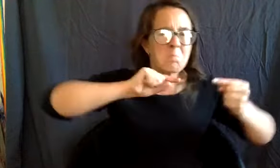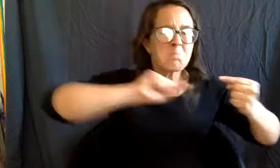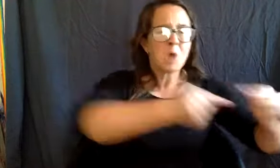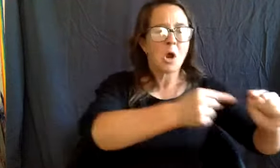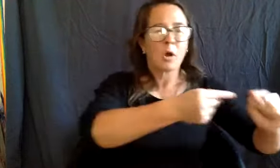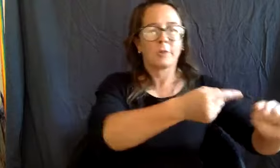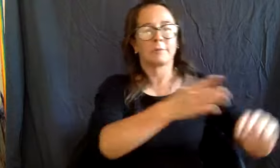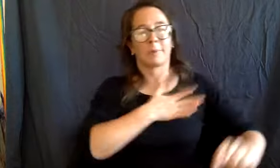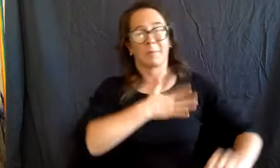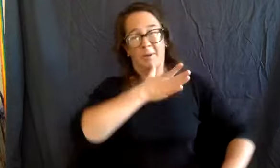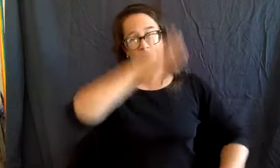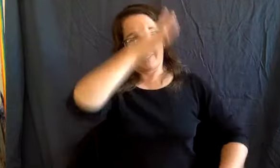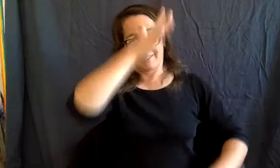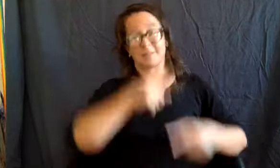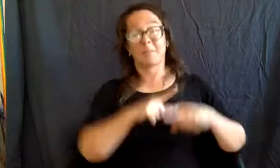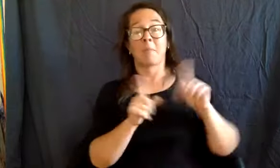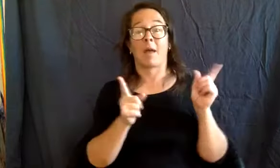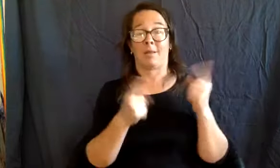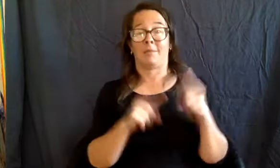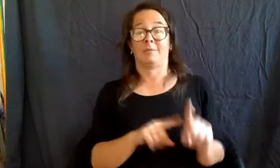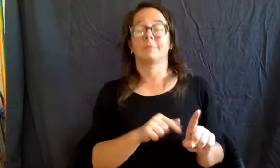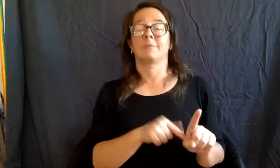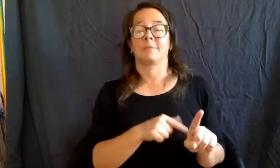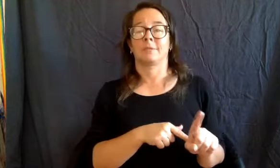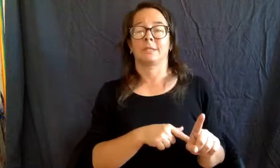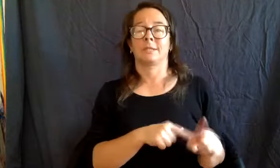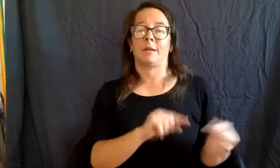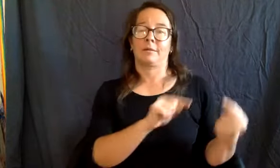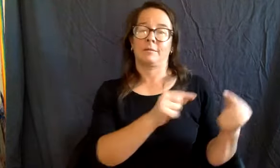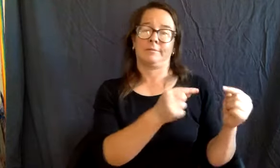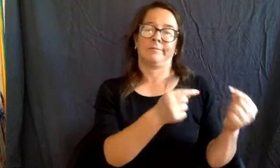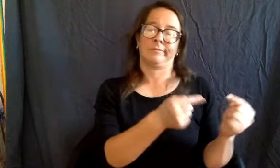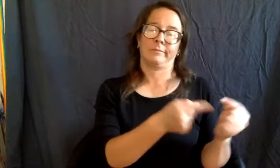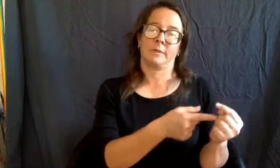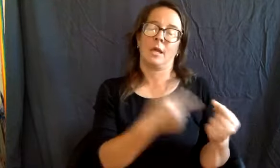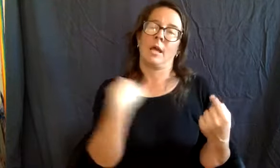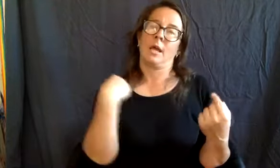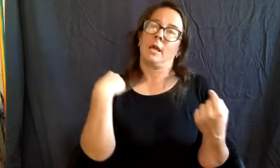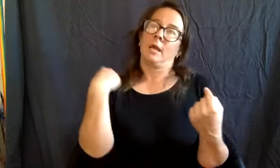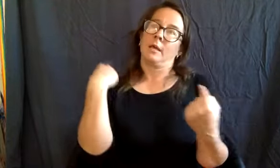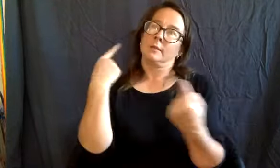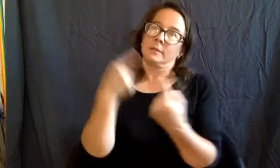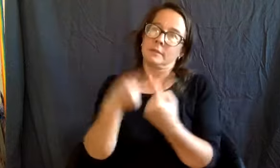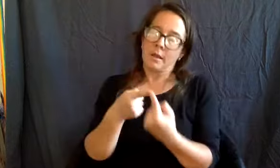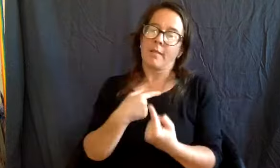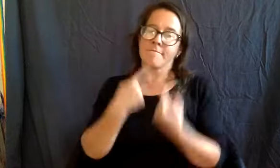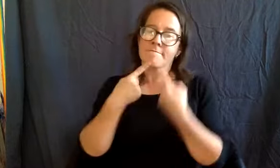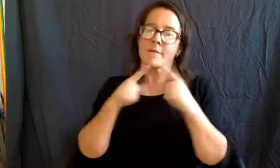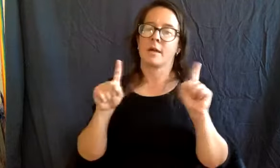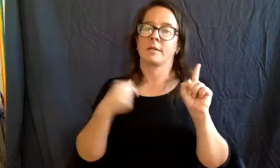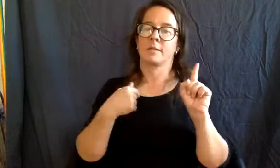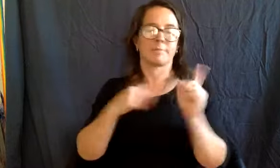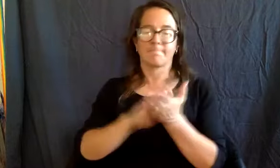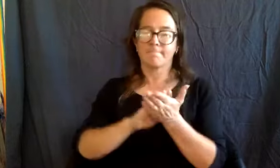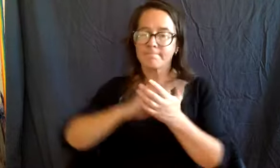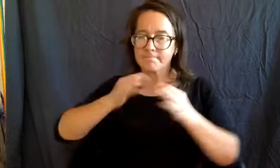everybody else around me, because I was so sick in my disease and I was so self-absorbed in it, I couldn't see anyone else's point of view or what I was putting through. I was kind of